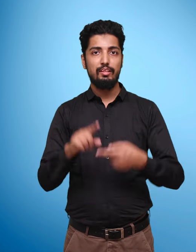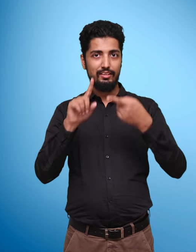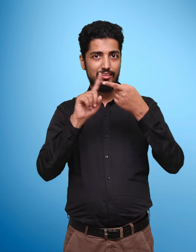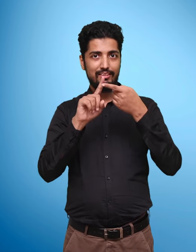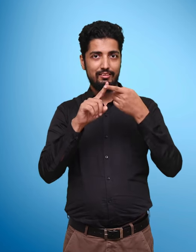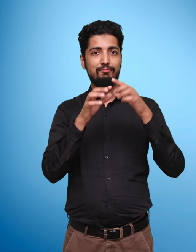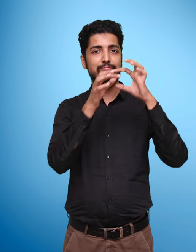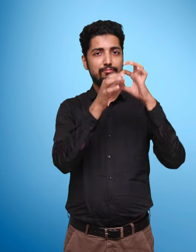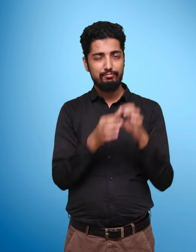E.